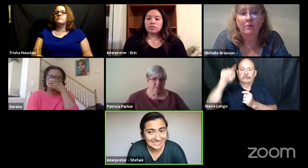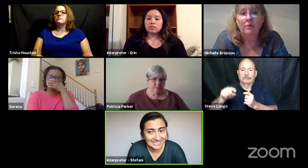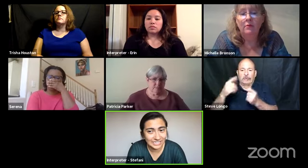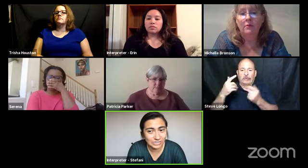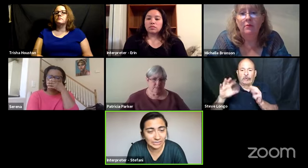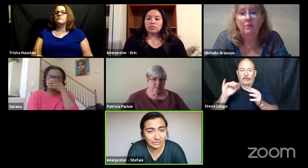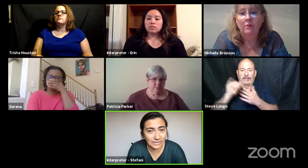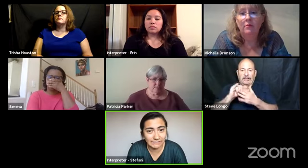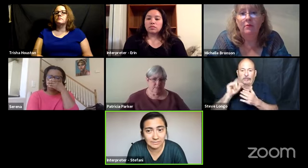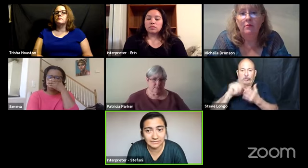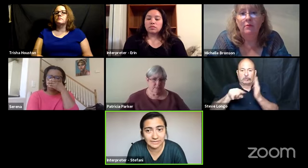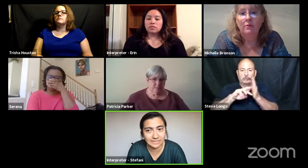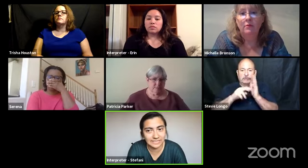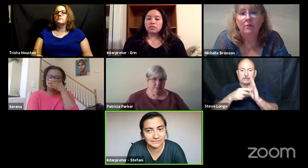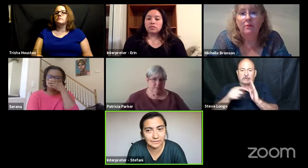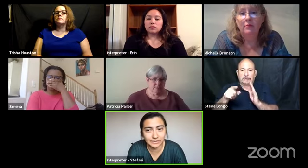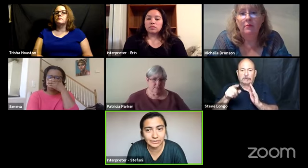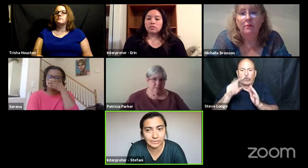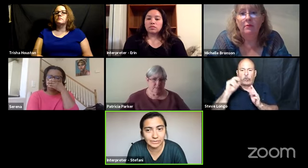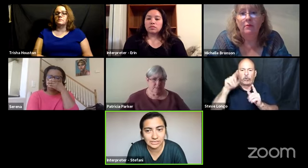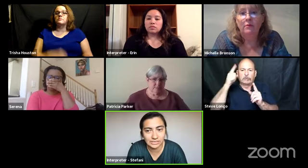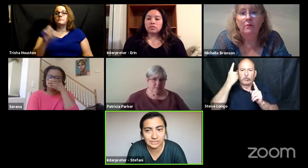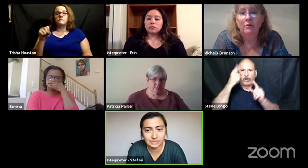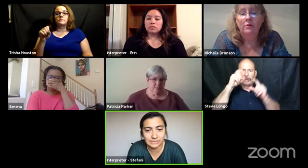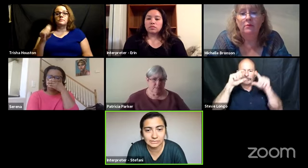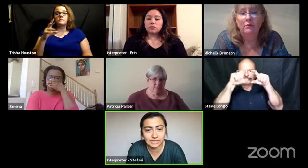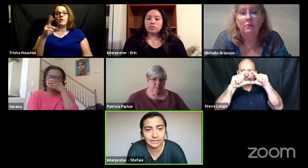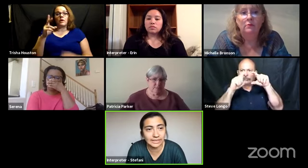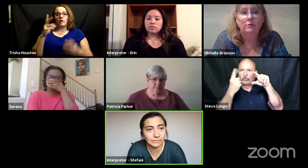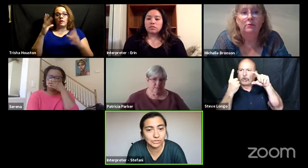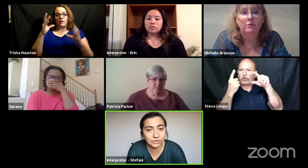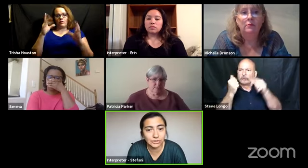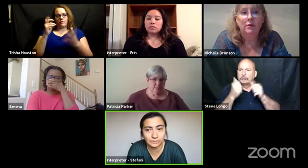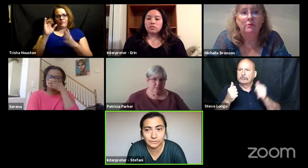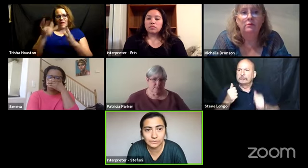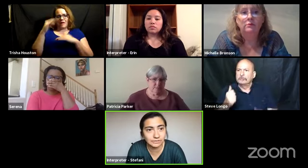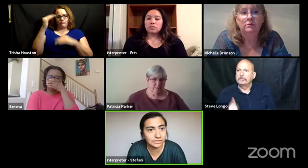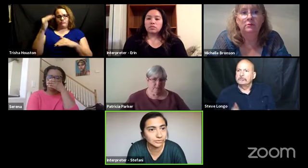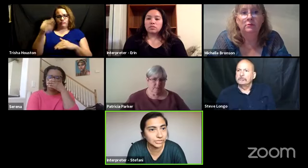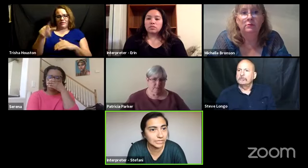I do believe we have to be very specific with our motions. So is that the motion you called for, Serena, Tricia?